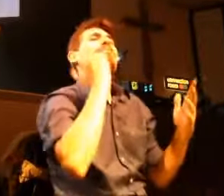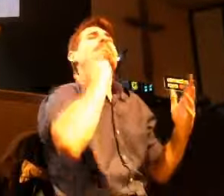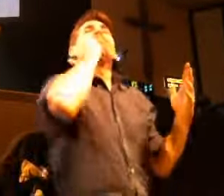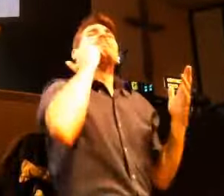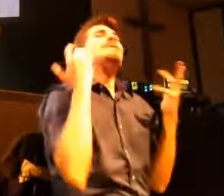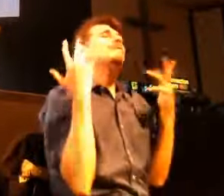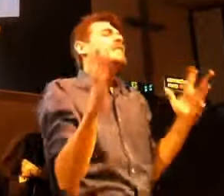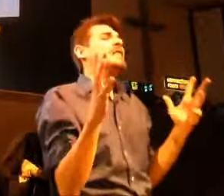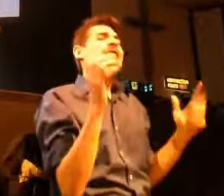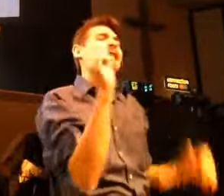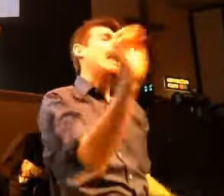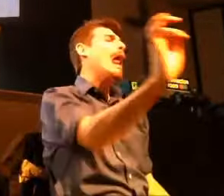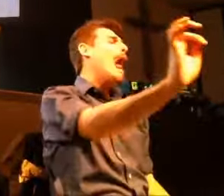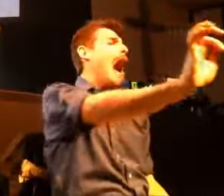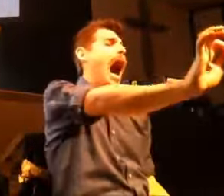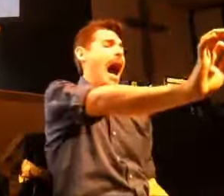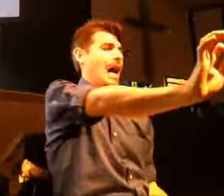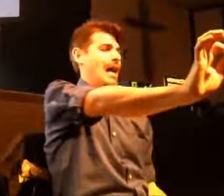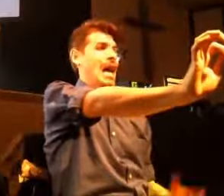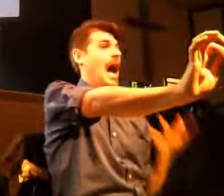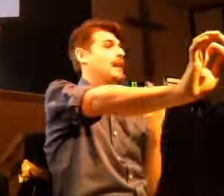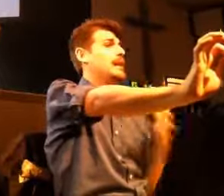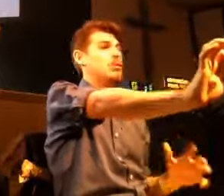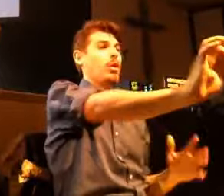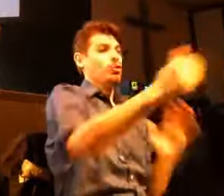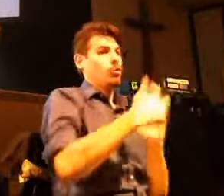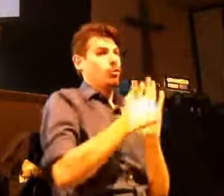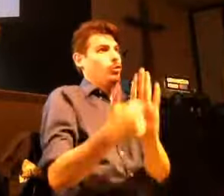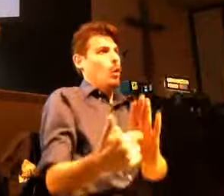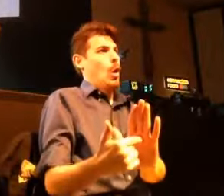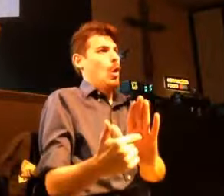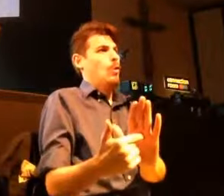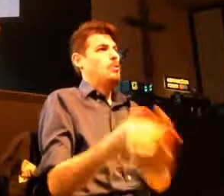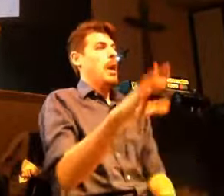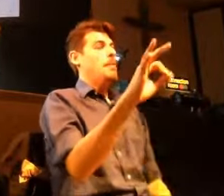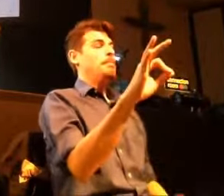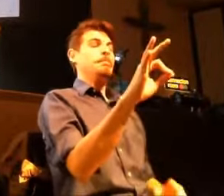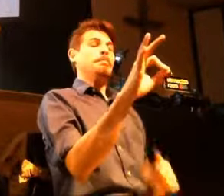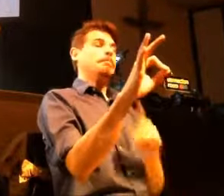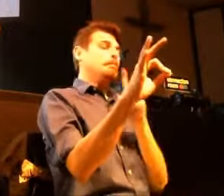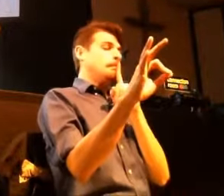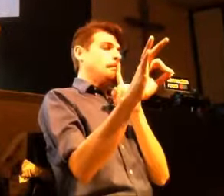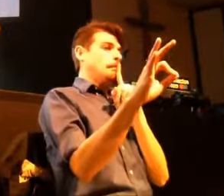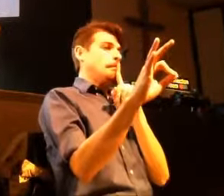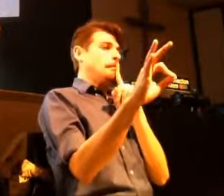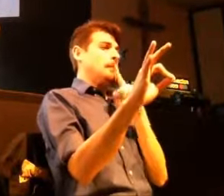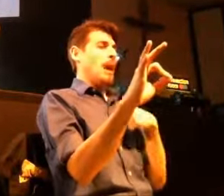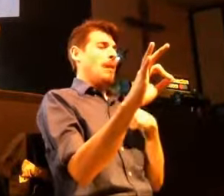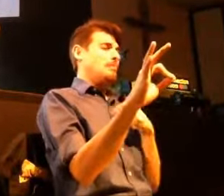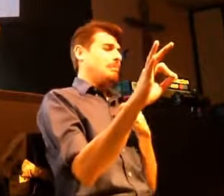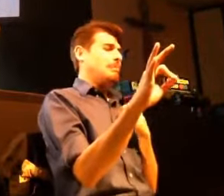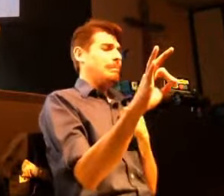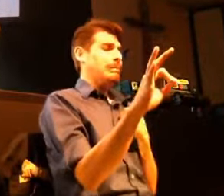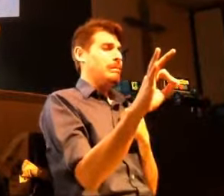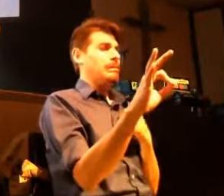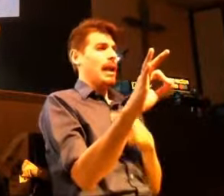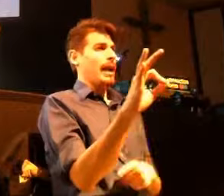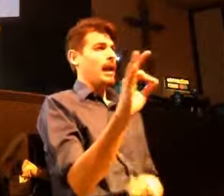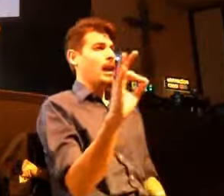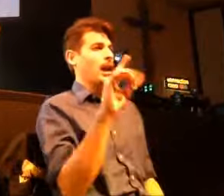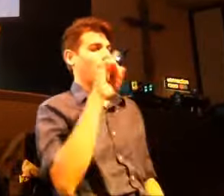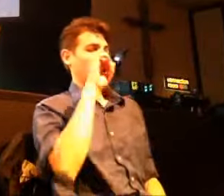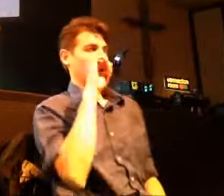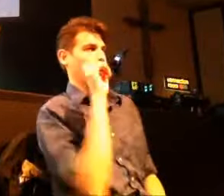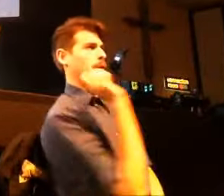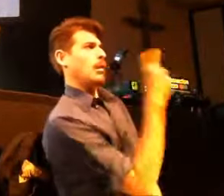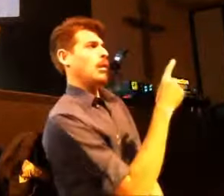And then I looked down and I realized how my son was experiencing that moment, and he was looking up at me and he began to weep. He began to cry. And I